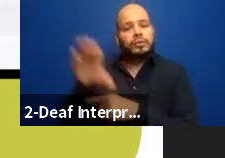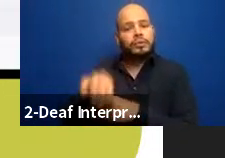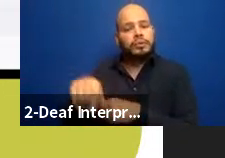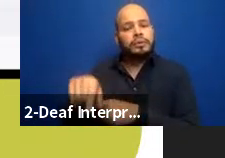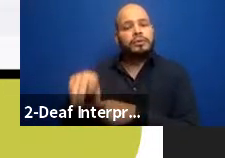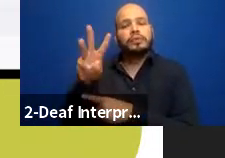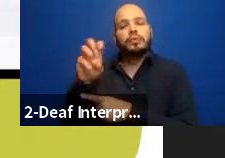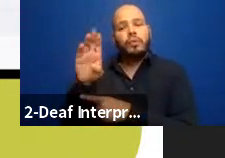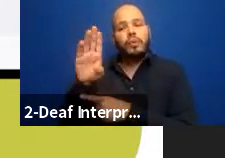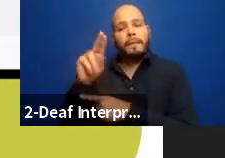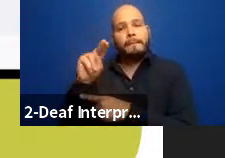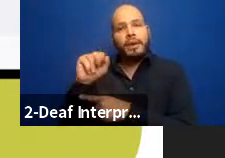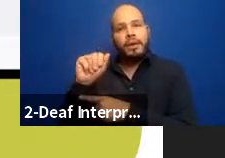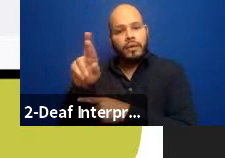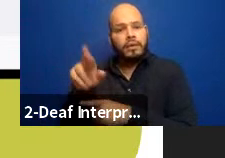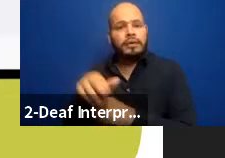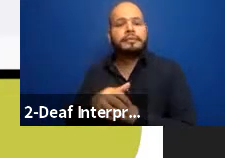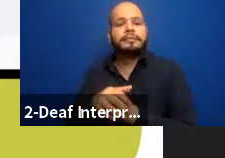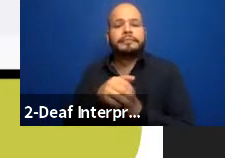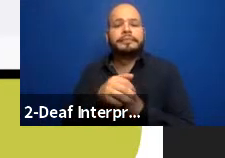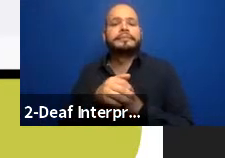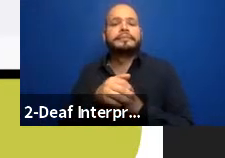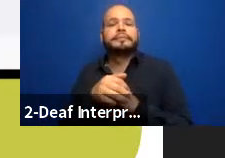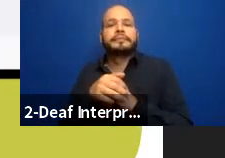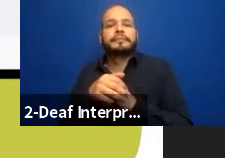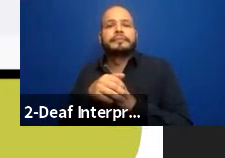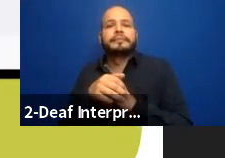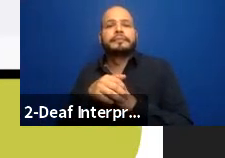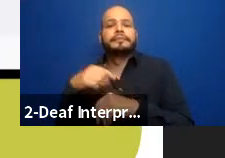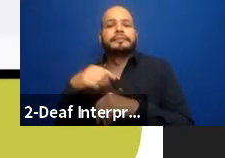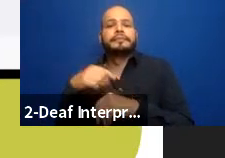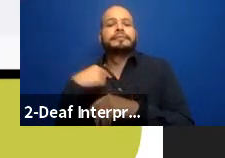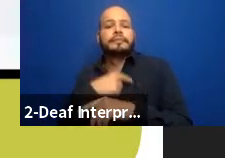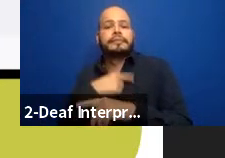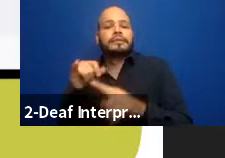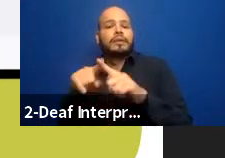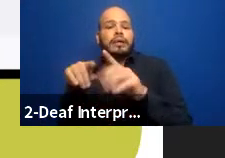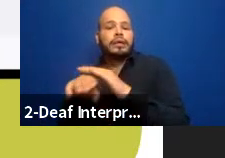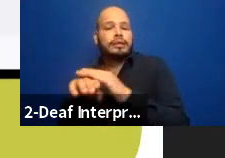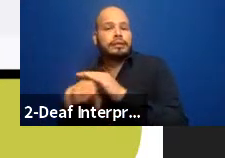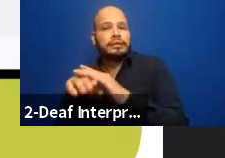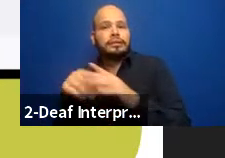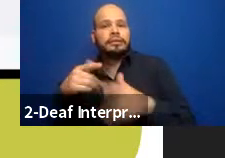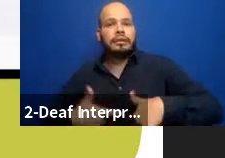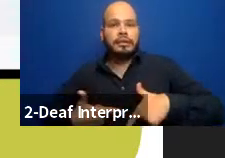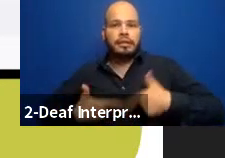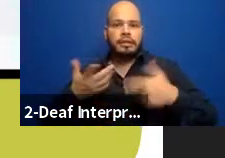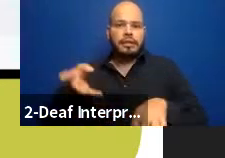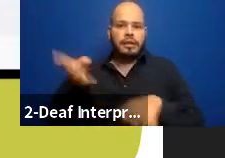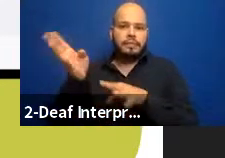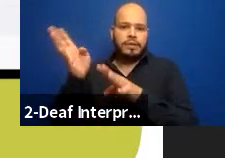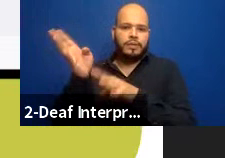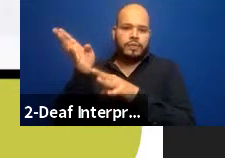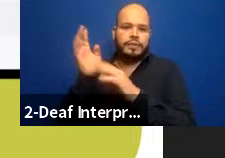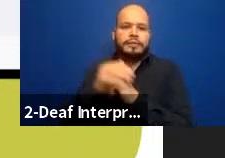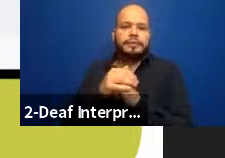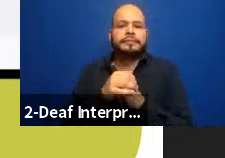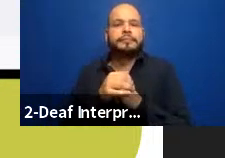QR code to access the captions. And we will also pin the link in the Q&A as well.